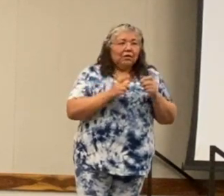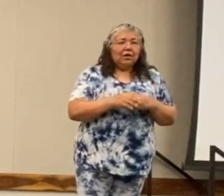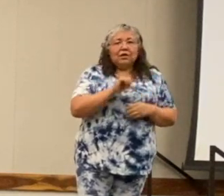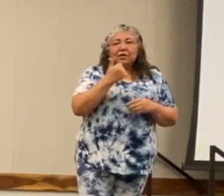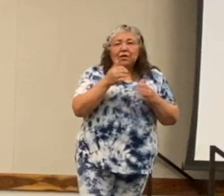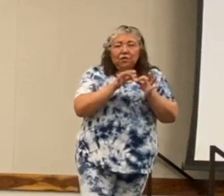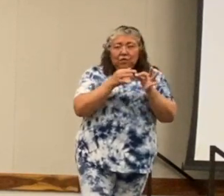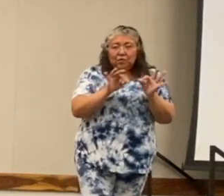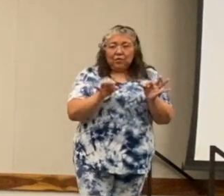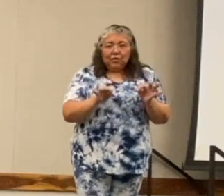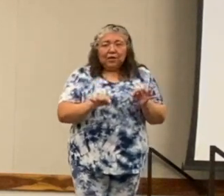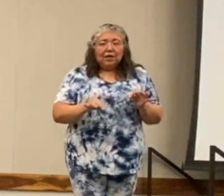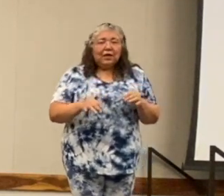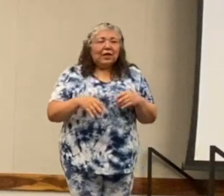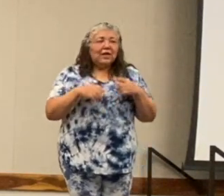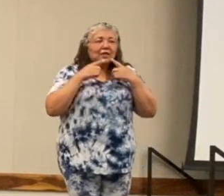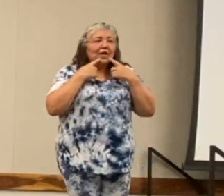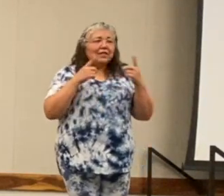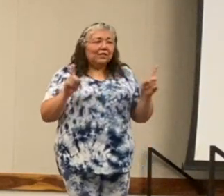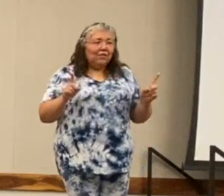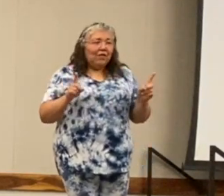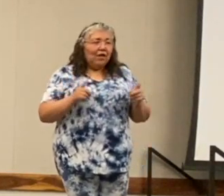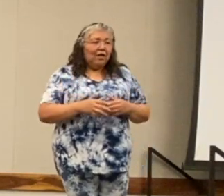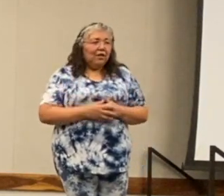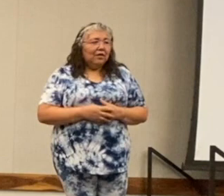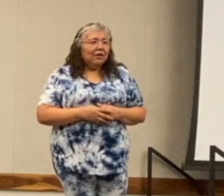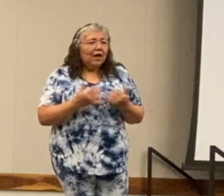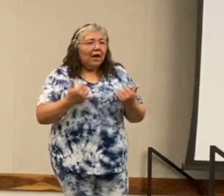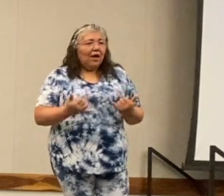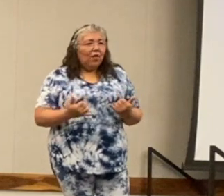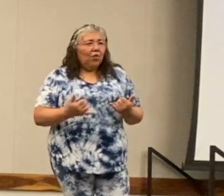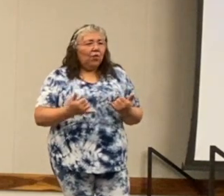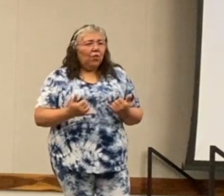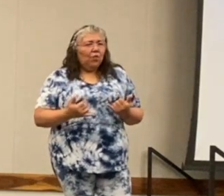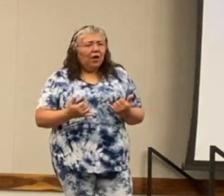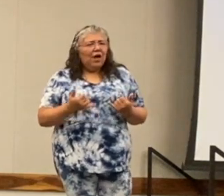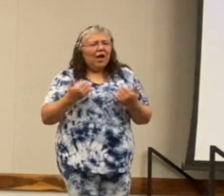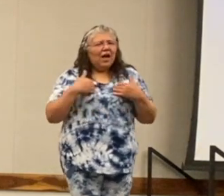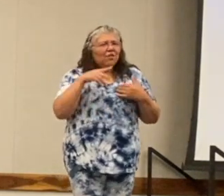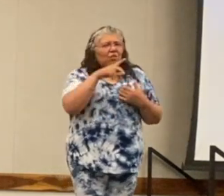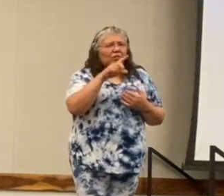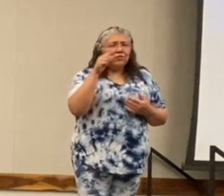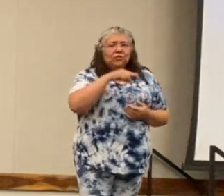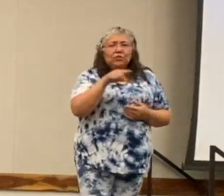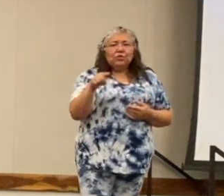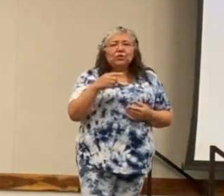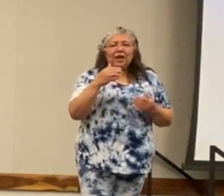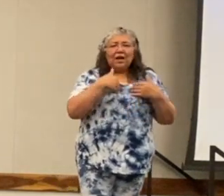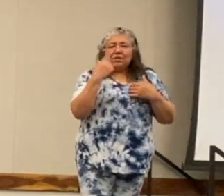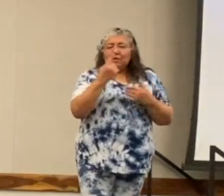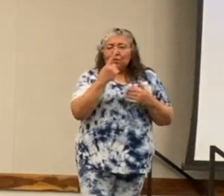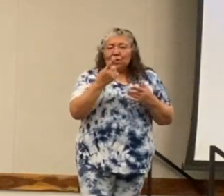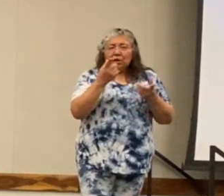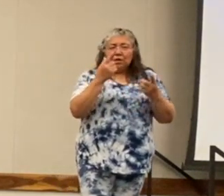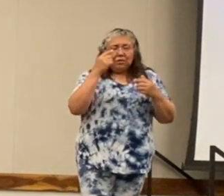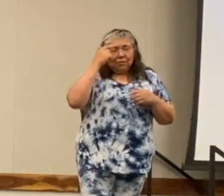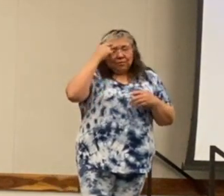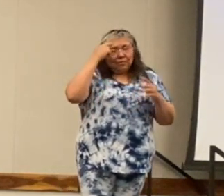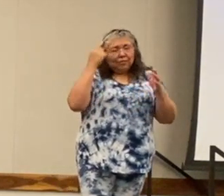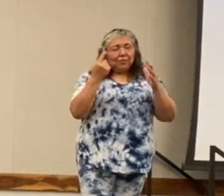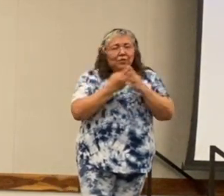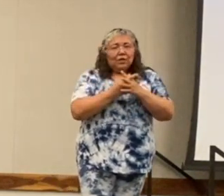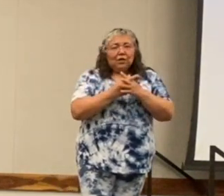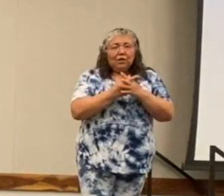witness means testify. I have a question for you. Have you ever had someone come across your mind out of